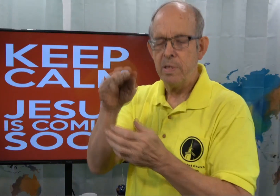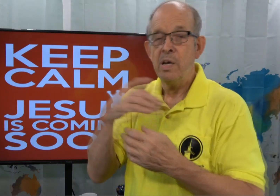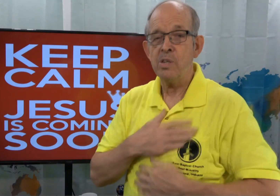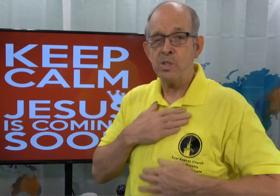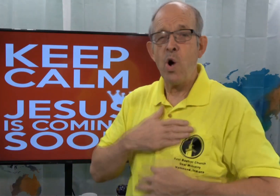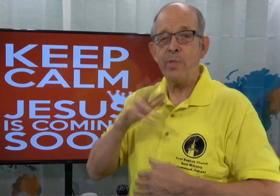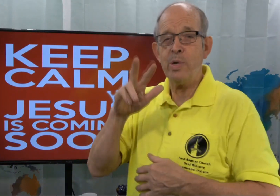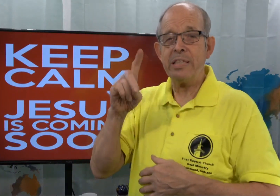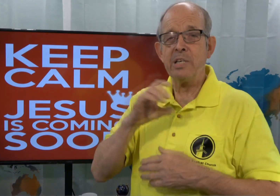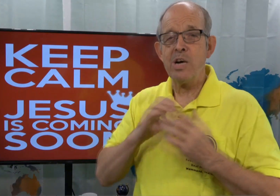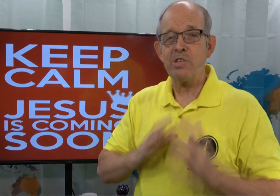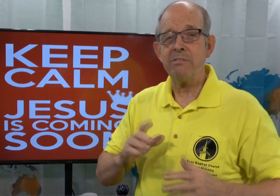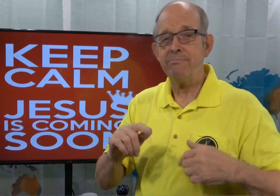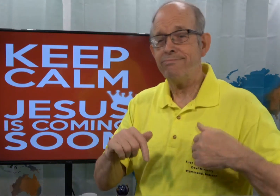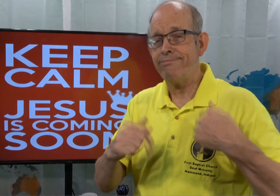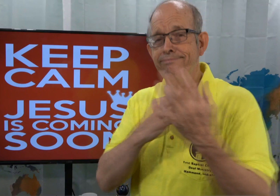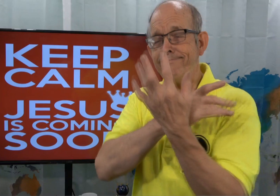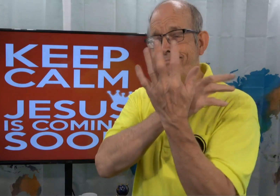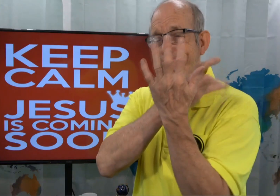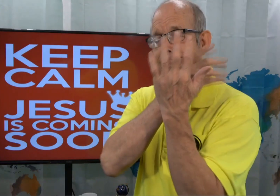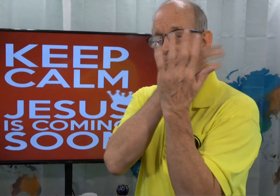soon. You saw it with the creatures.